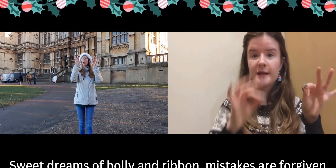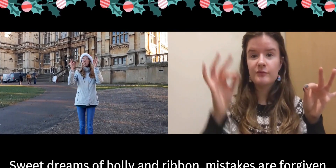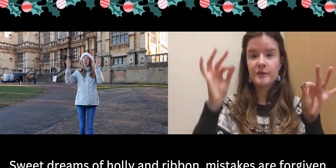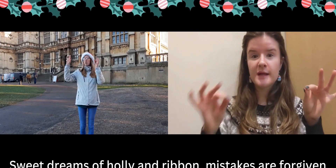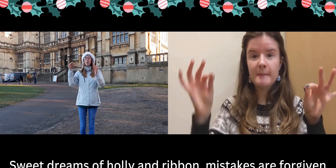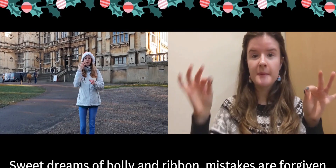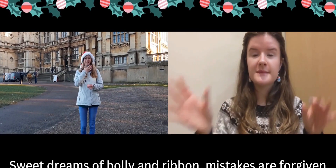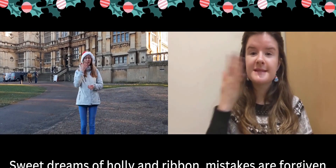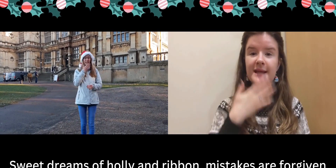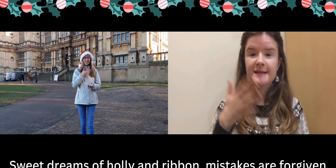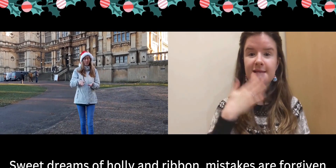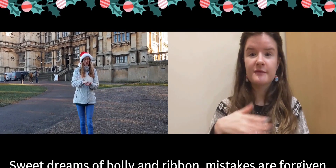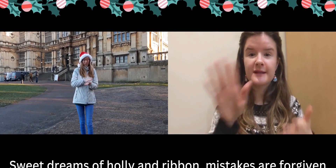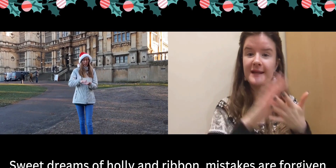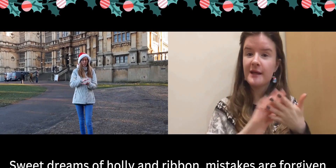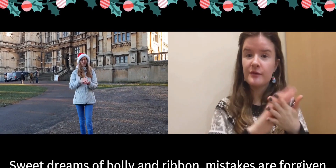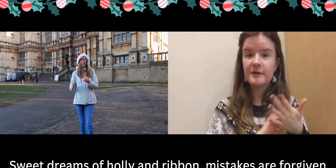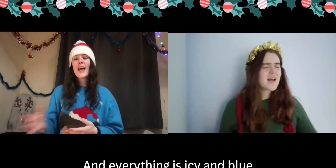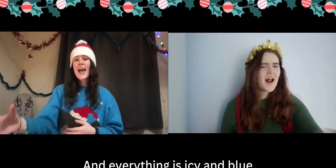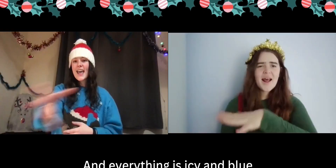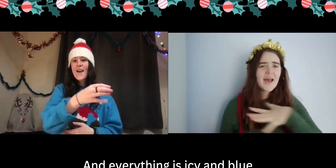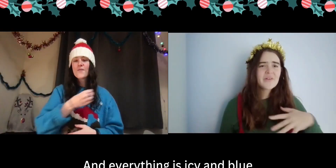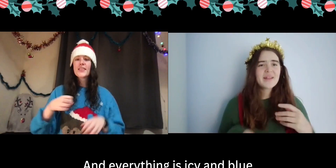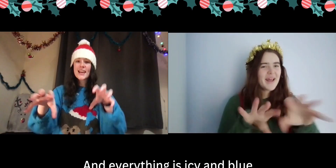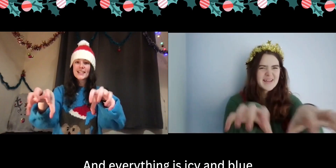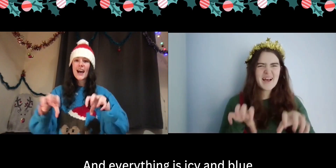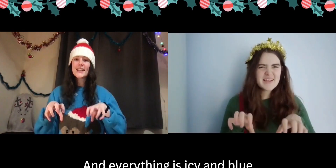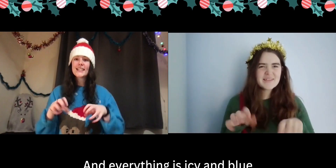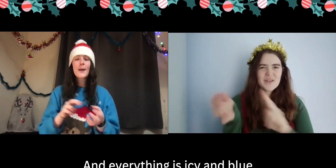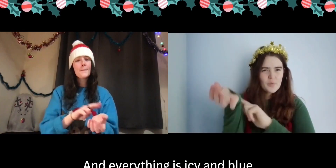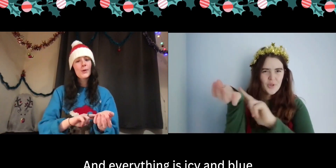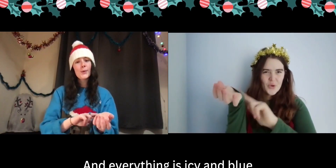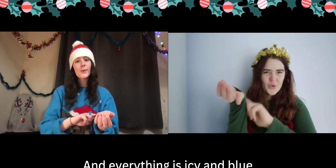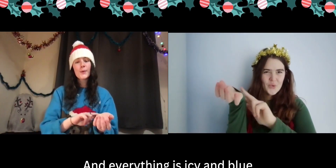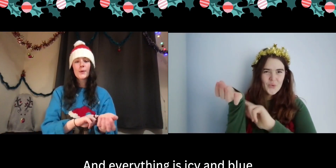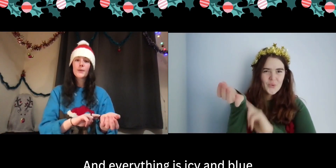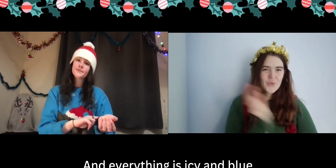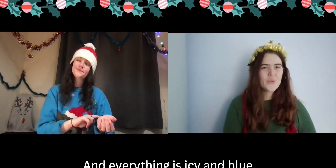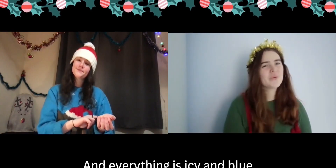holly and ribbon, mistakes are forgiven, and everything is icy and blue.